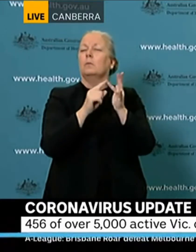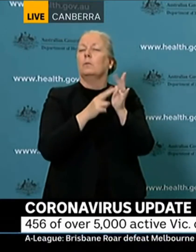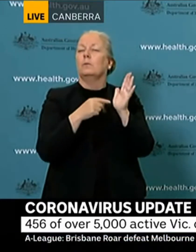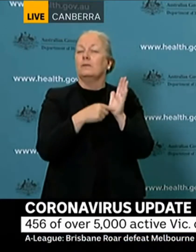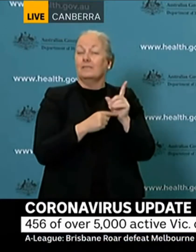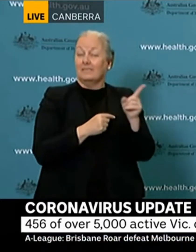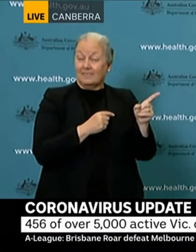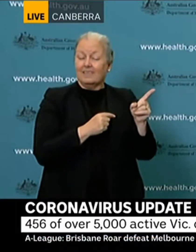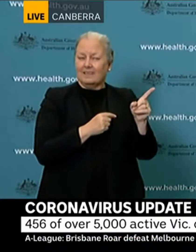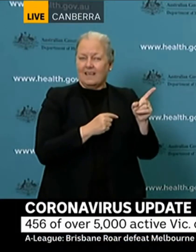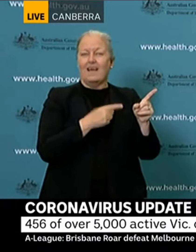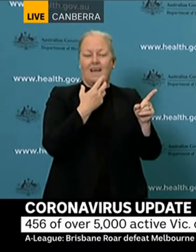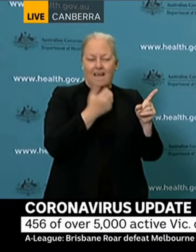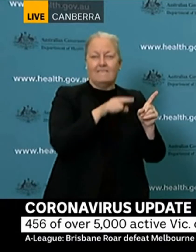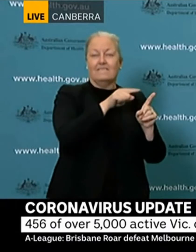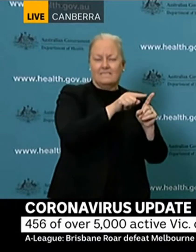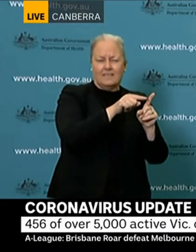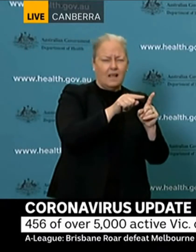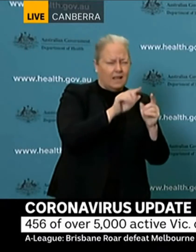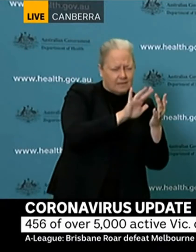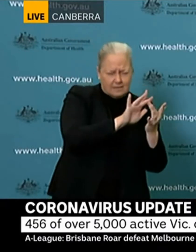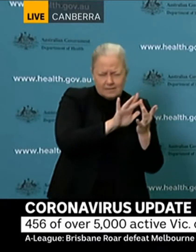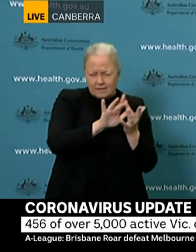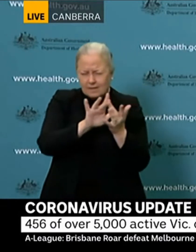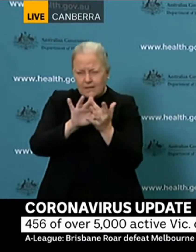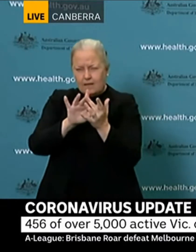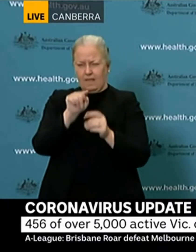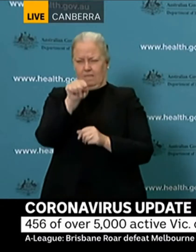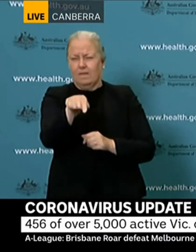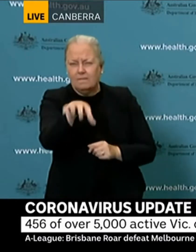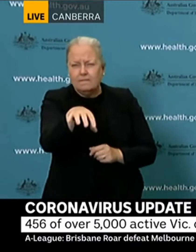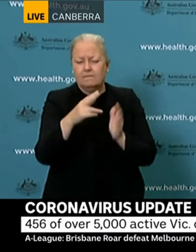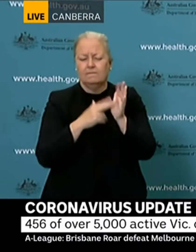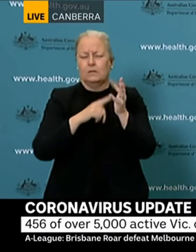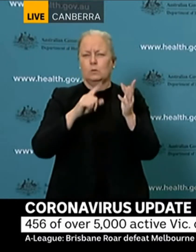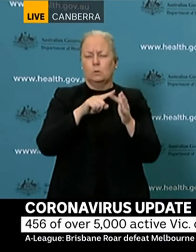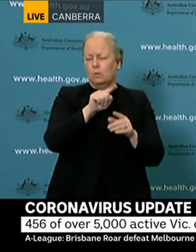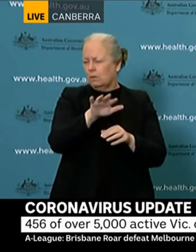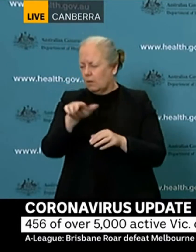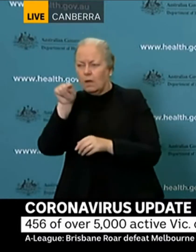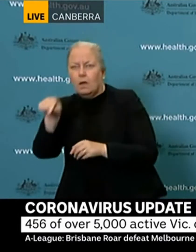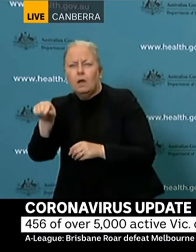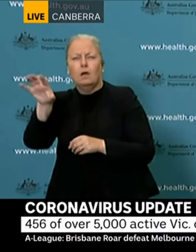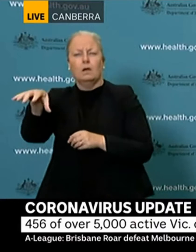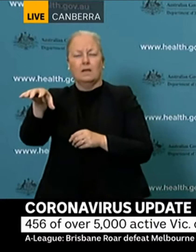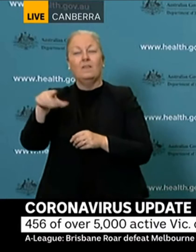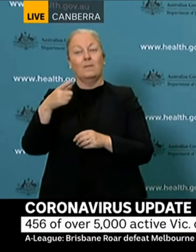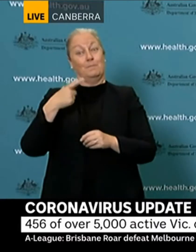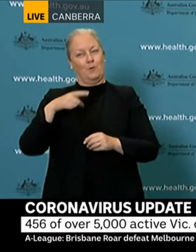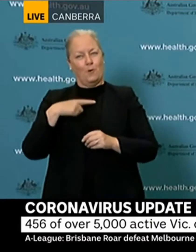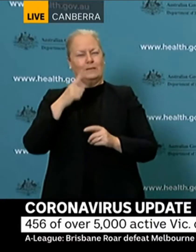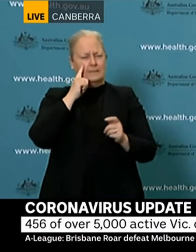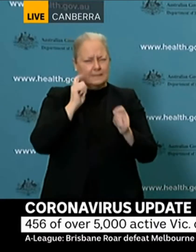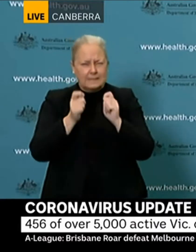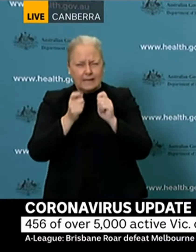connected through very clear contact tracing to particular venues, and that's being supported by wide testing